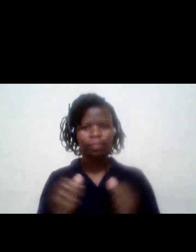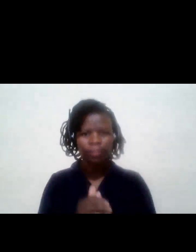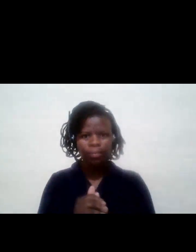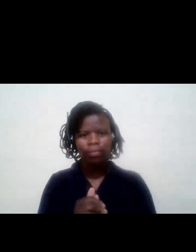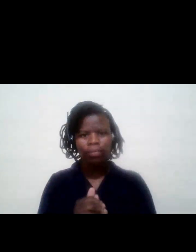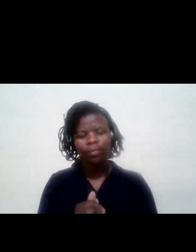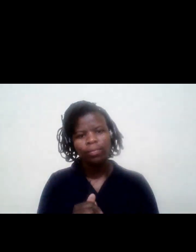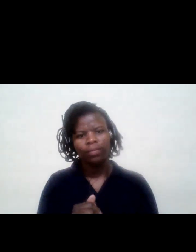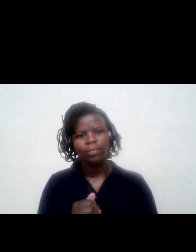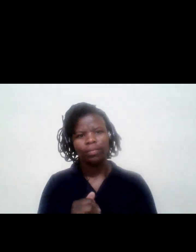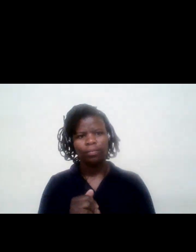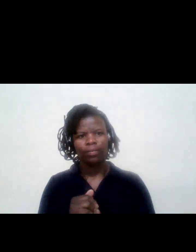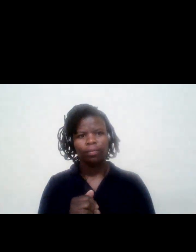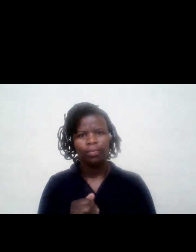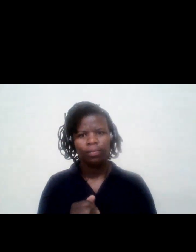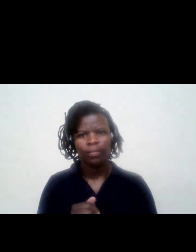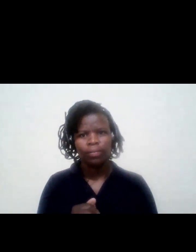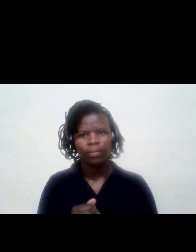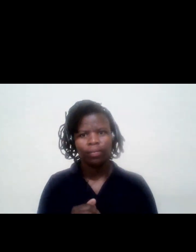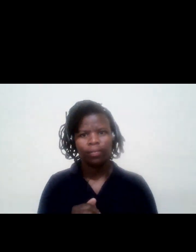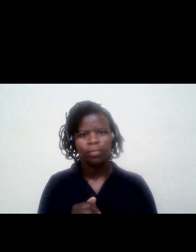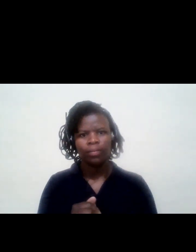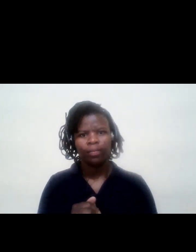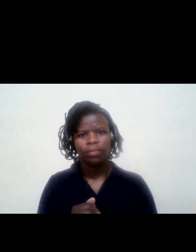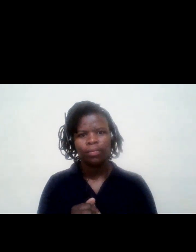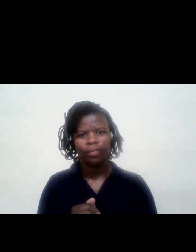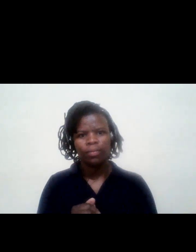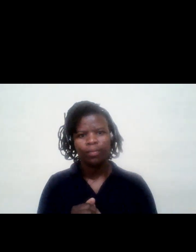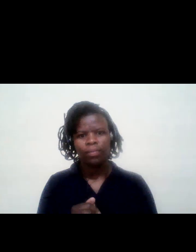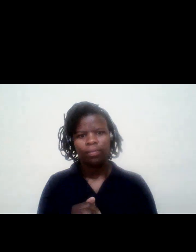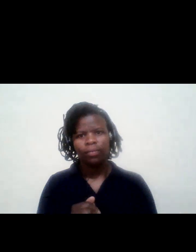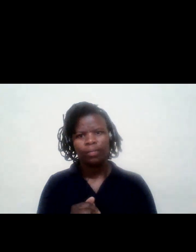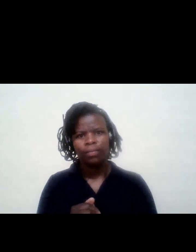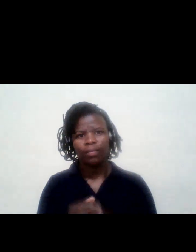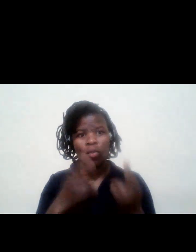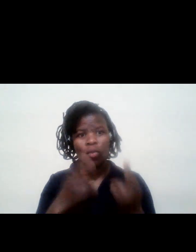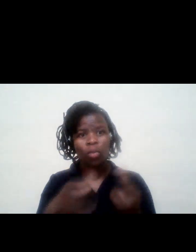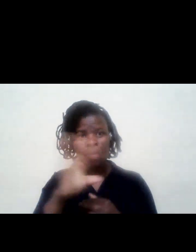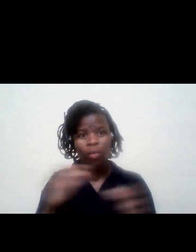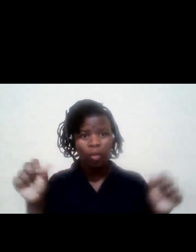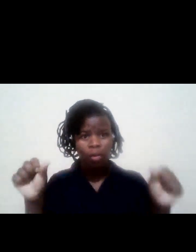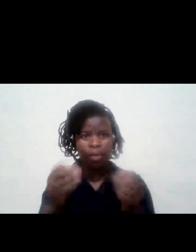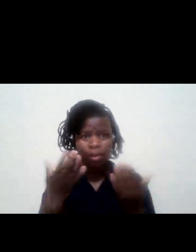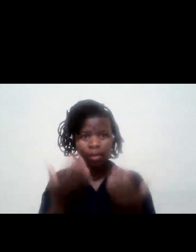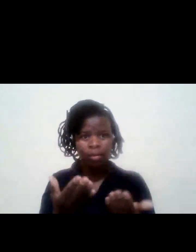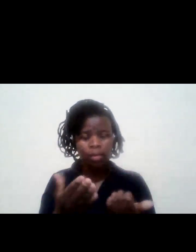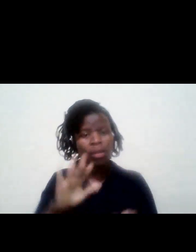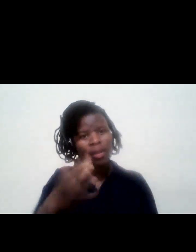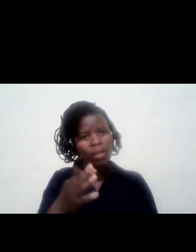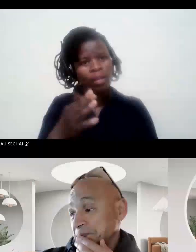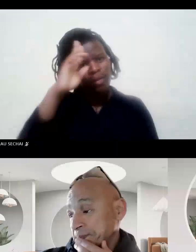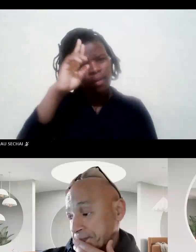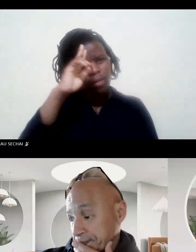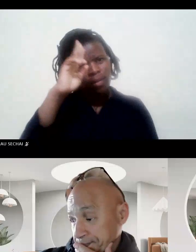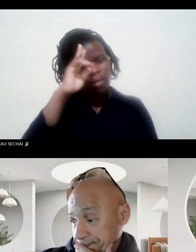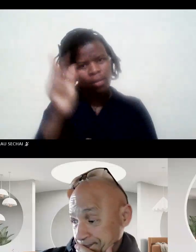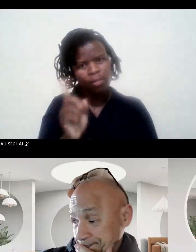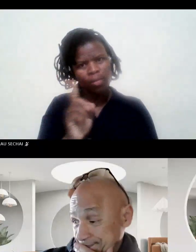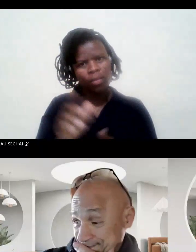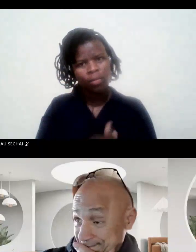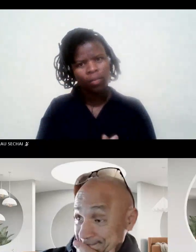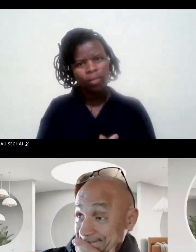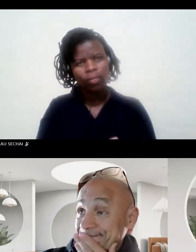people on the call are back already. So this second session, if you remember, is for us to now start looking